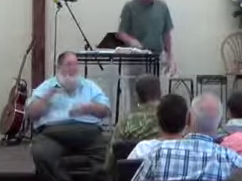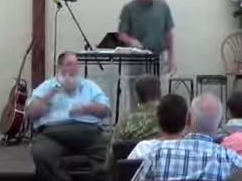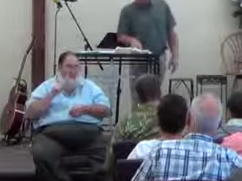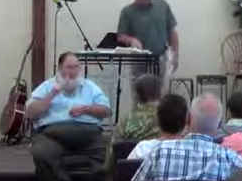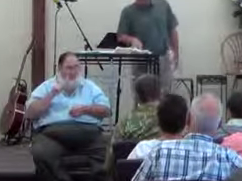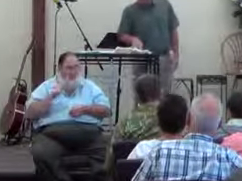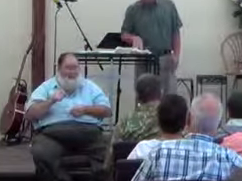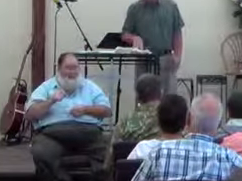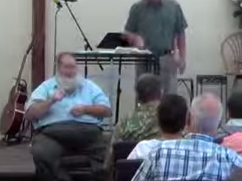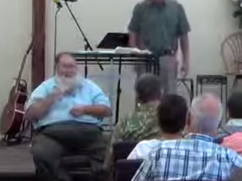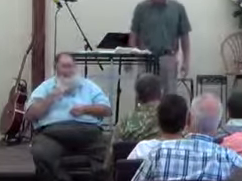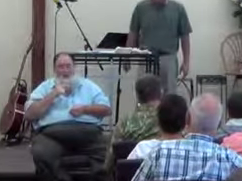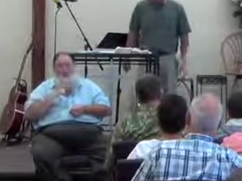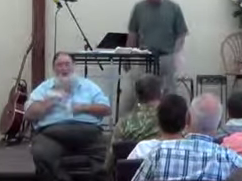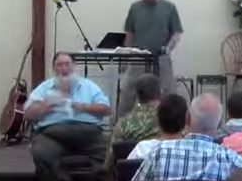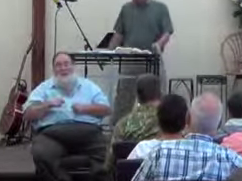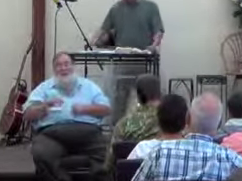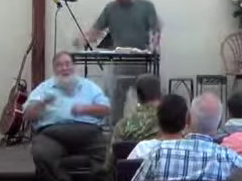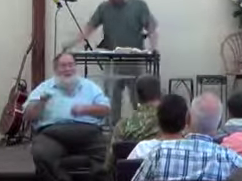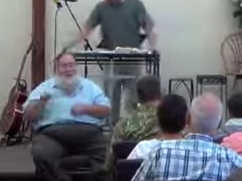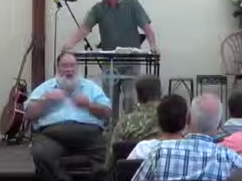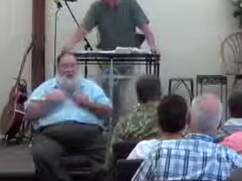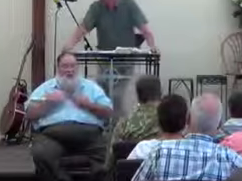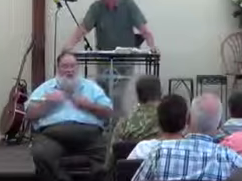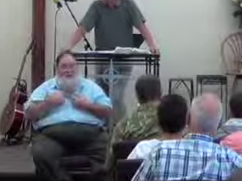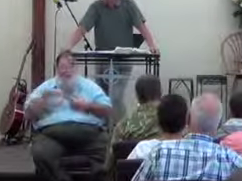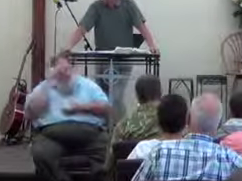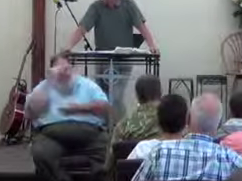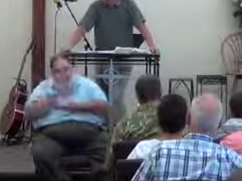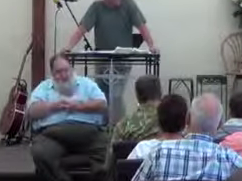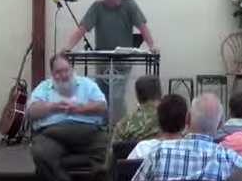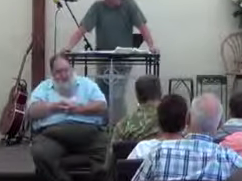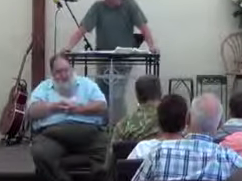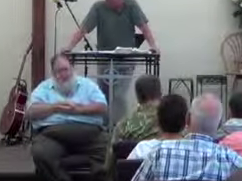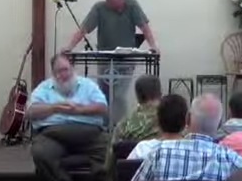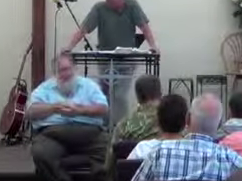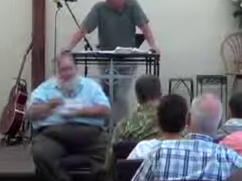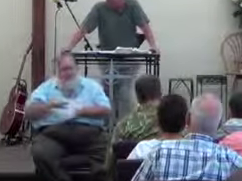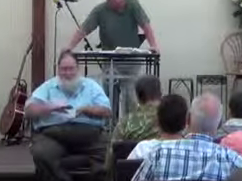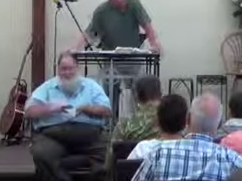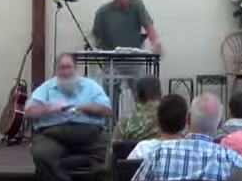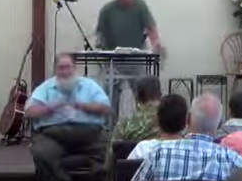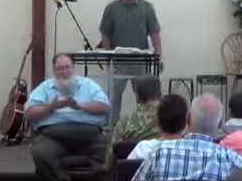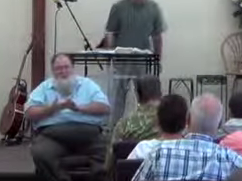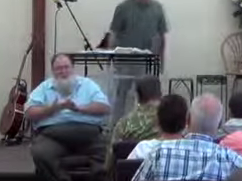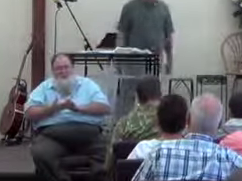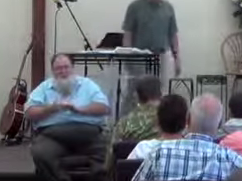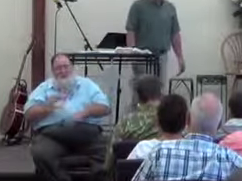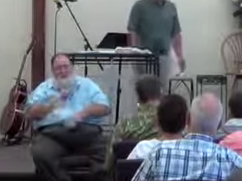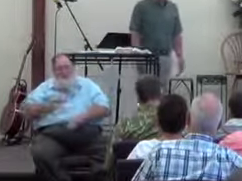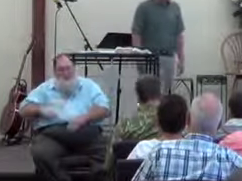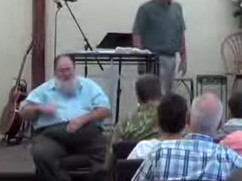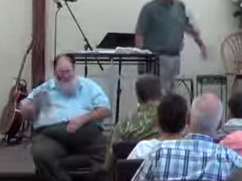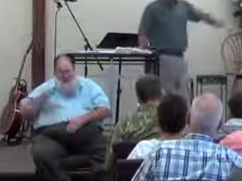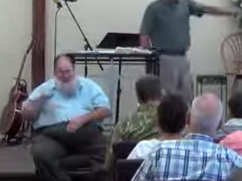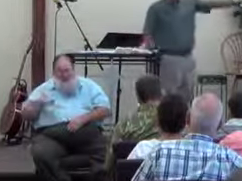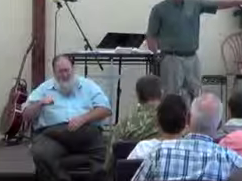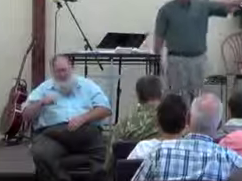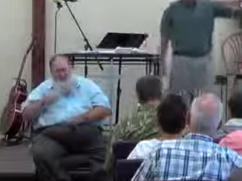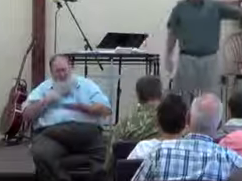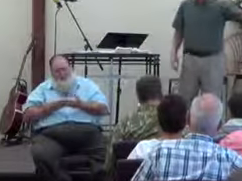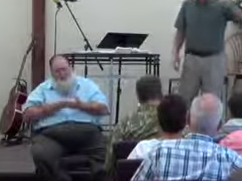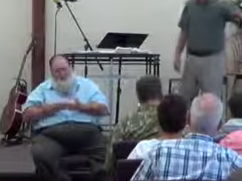story. Nebuchadnezzar had a son. Belshazzar comes in. Now he becomes the king, and he thinks he's pretty good. And he saw